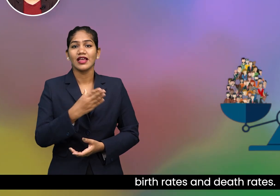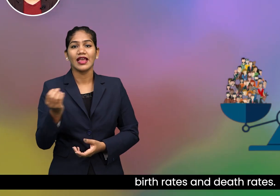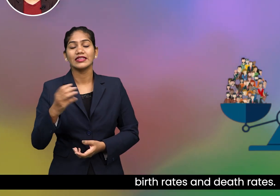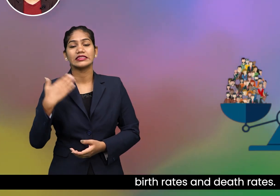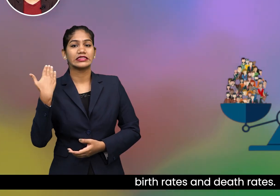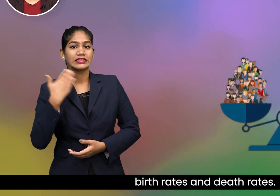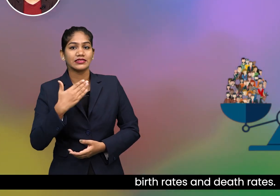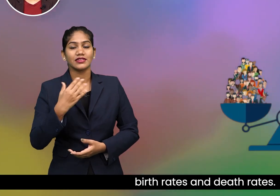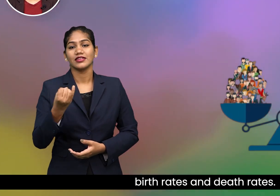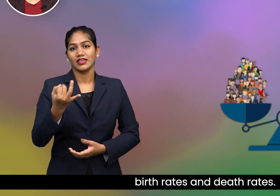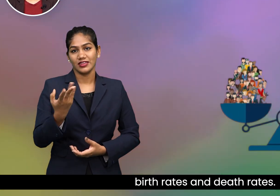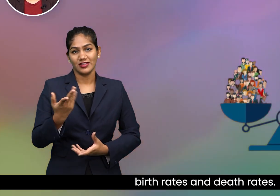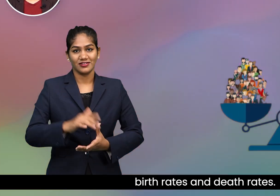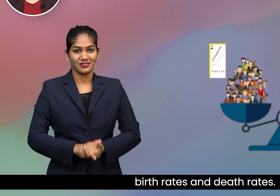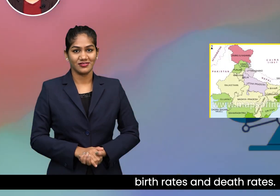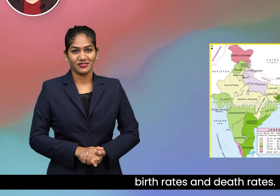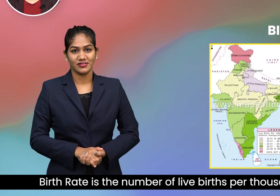rates.